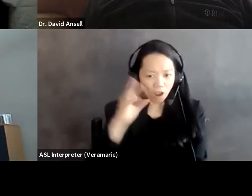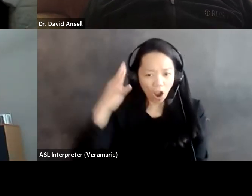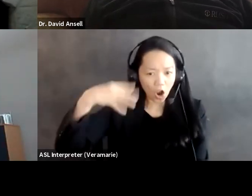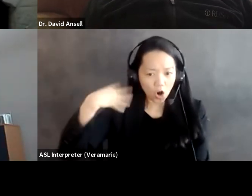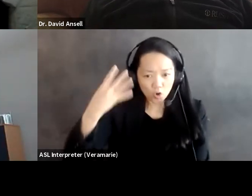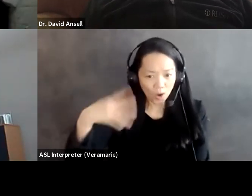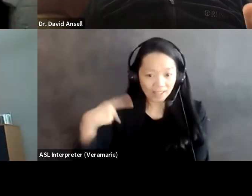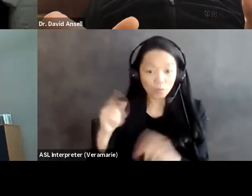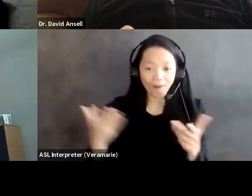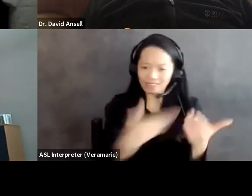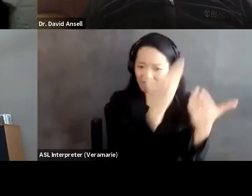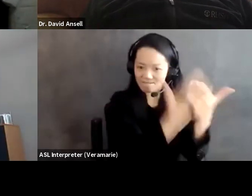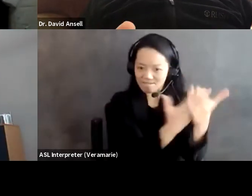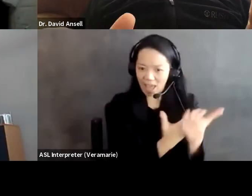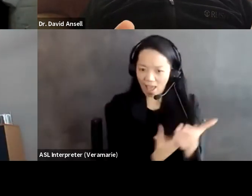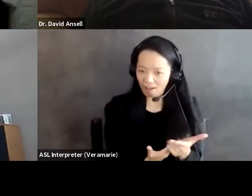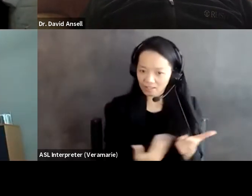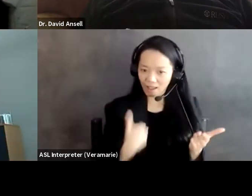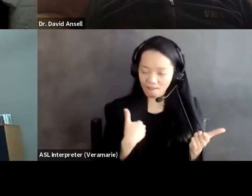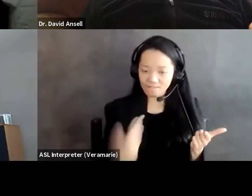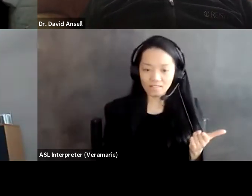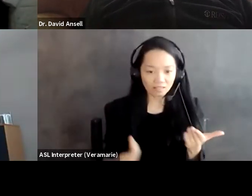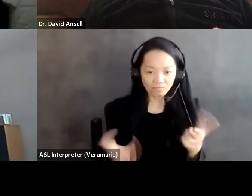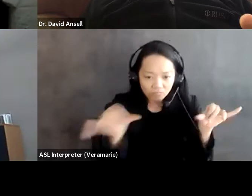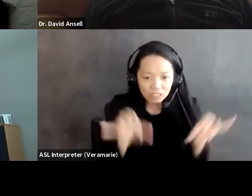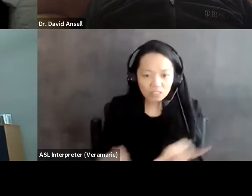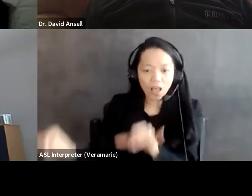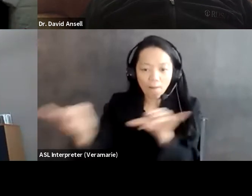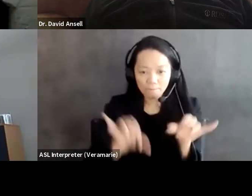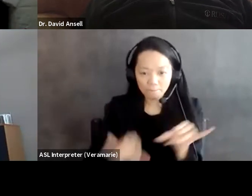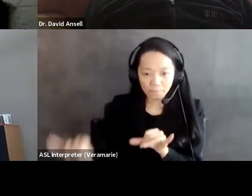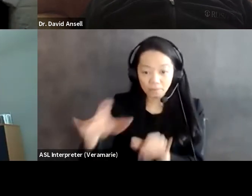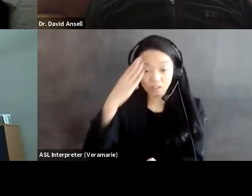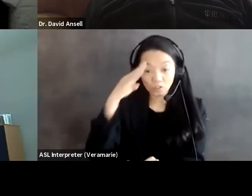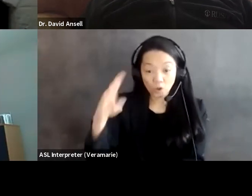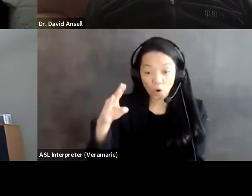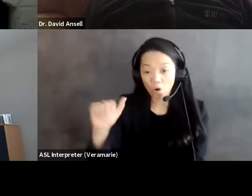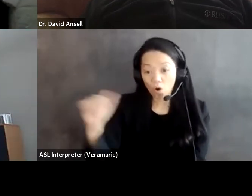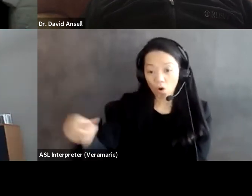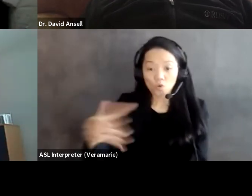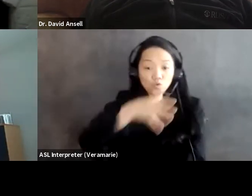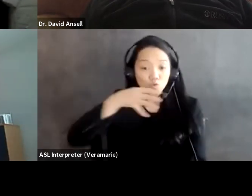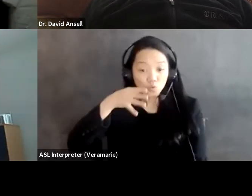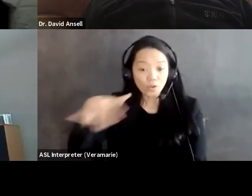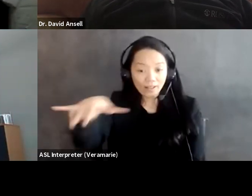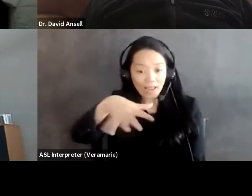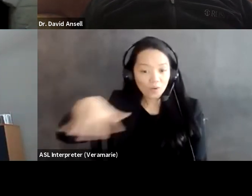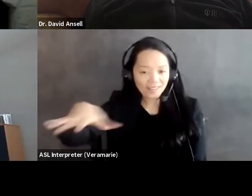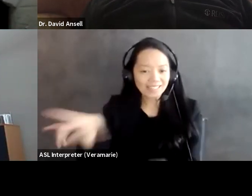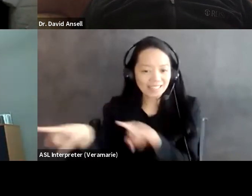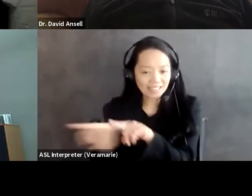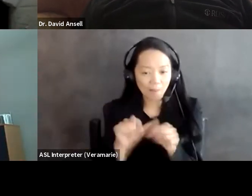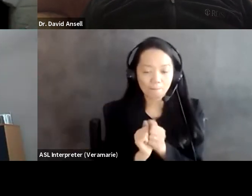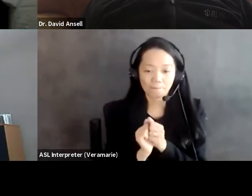are facts, and they exist everywhere, and these forms of exclusion, by the way, rural areas and other areas are the same. So the naming